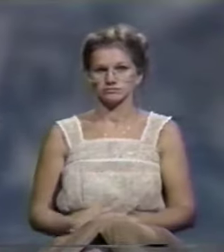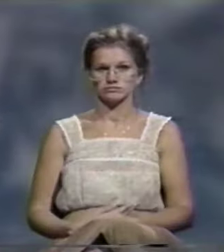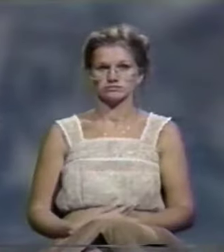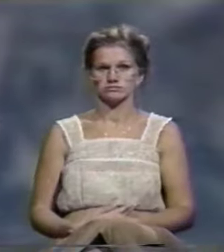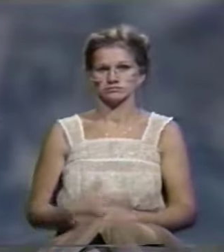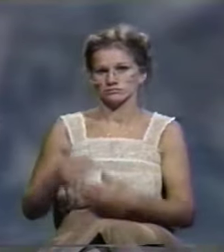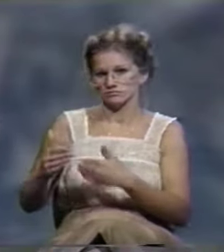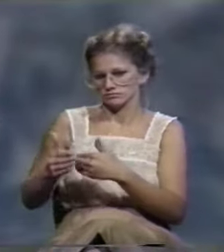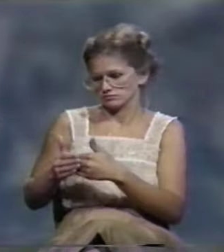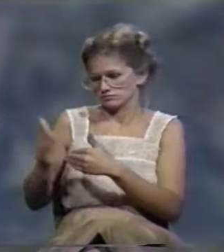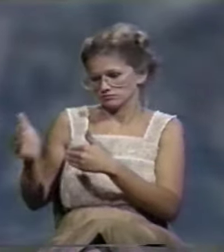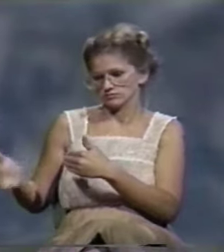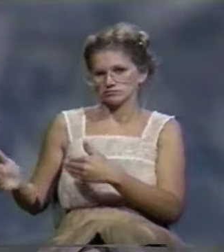Neighbor.